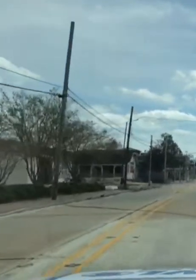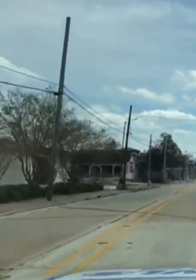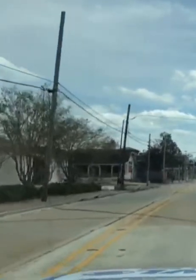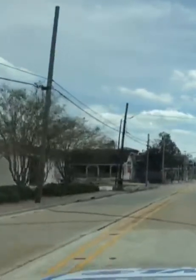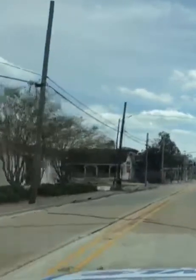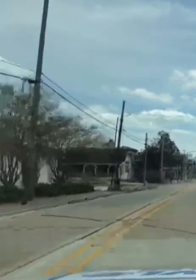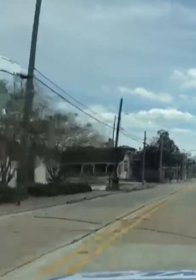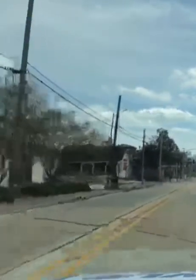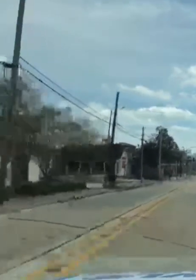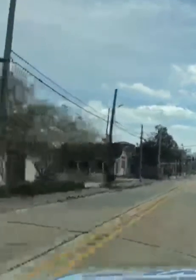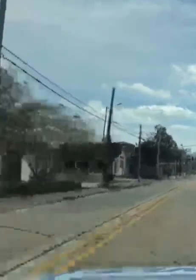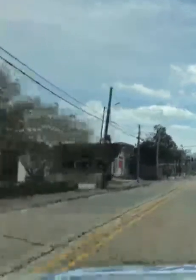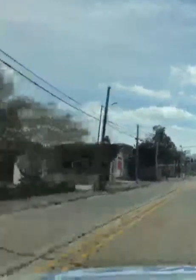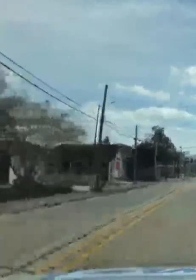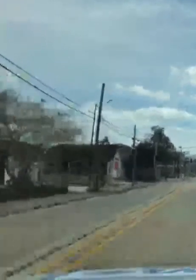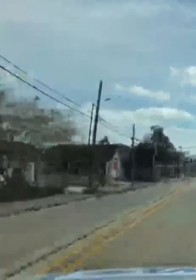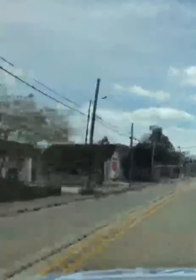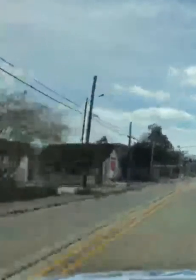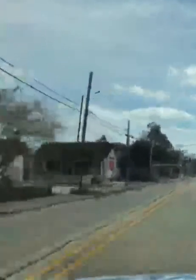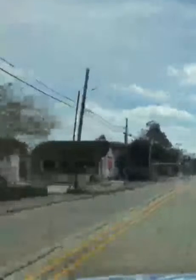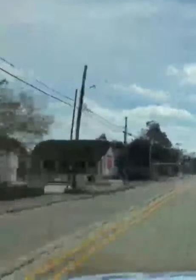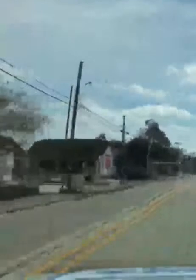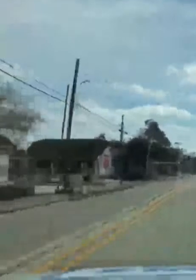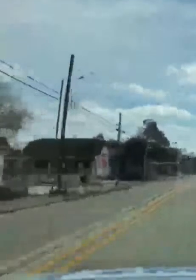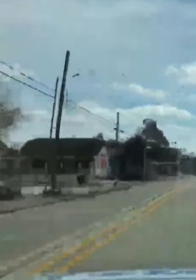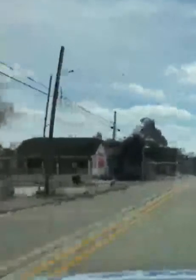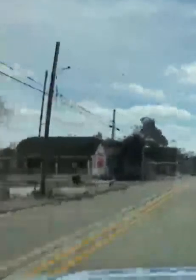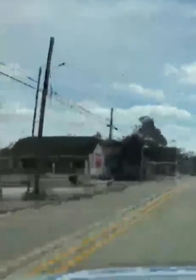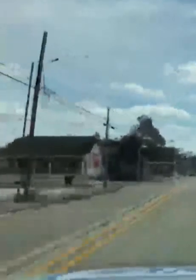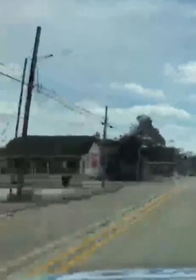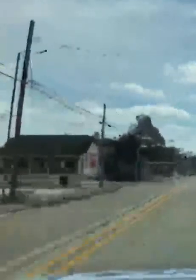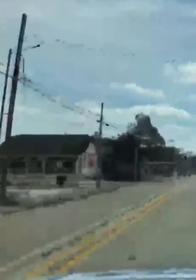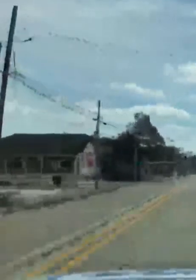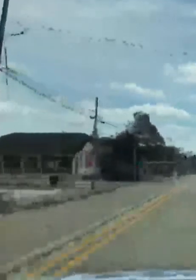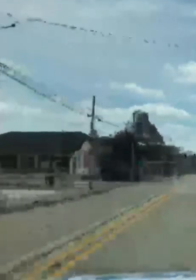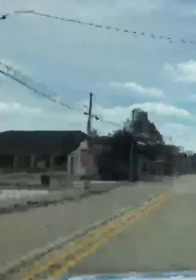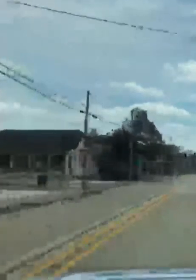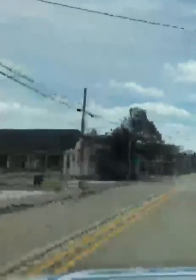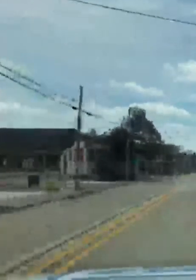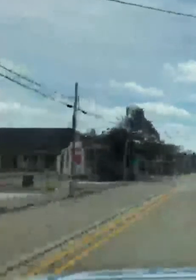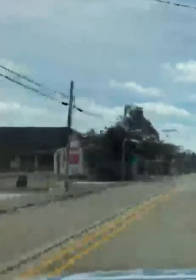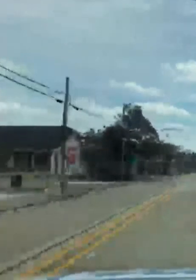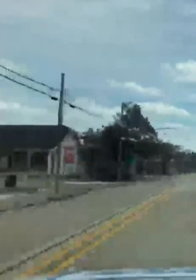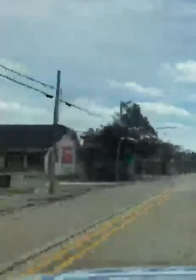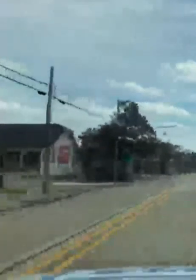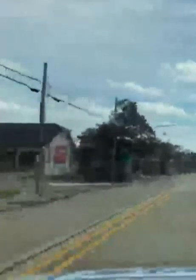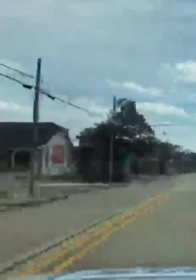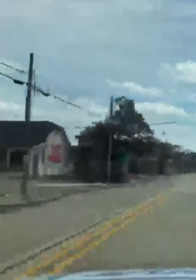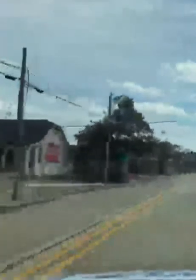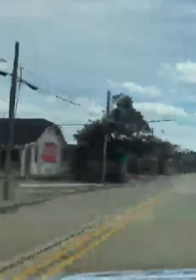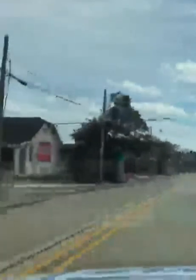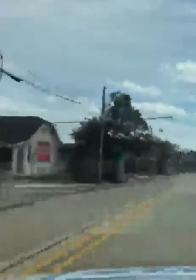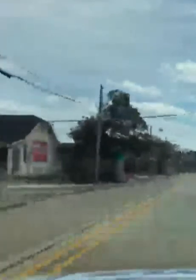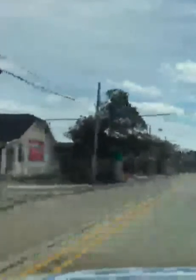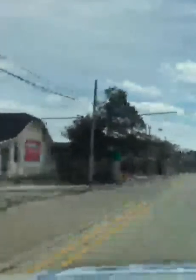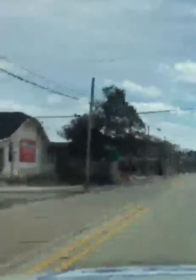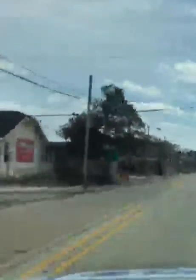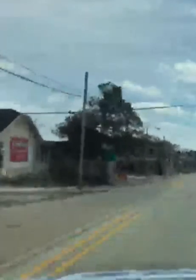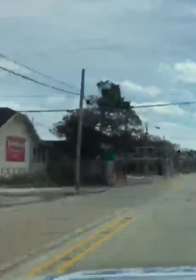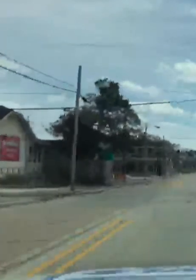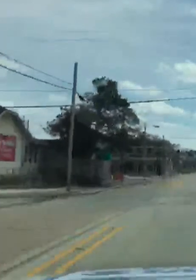And we had just eaten there a couple nights ago. Was it the night before? It's hard to say now. It really is. Tuesday